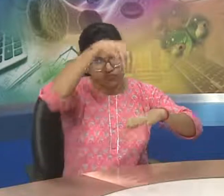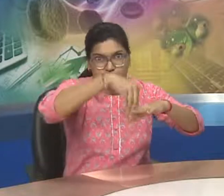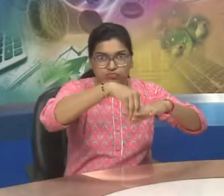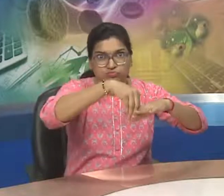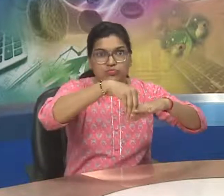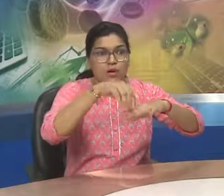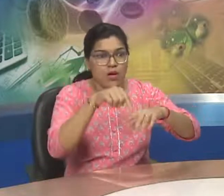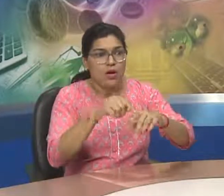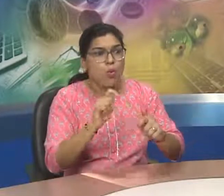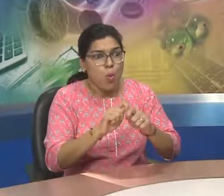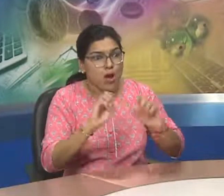Green plants